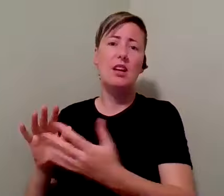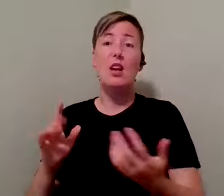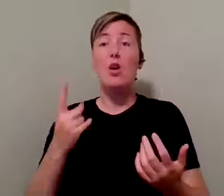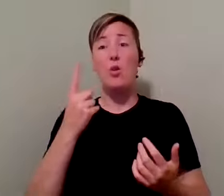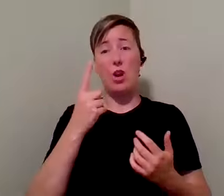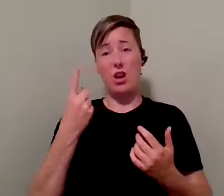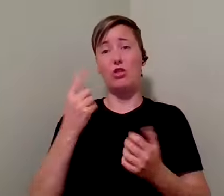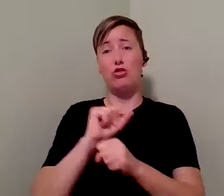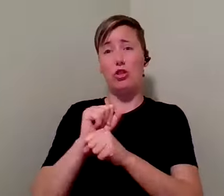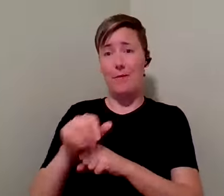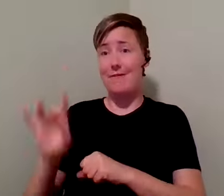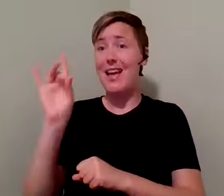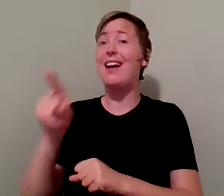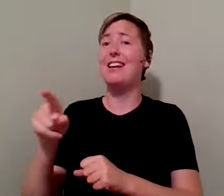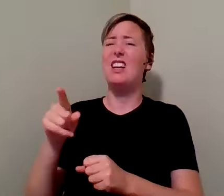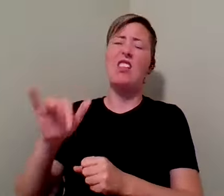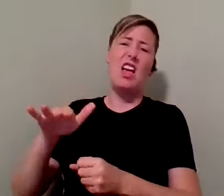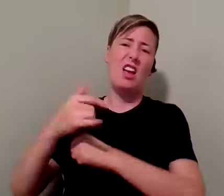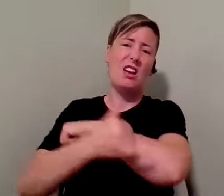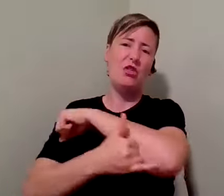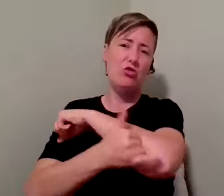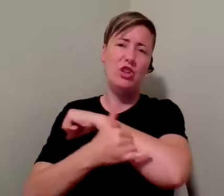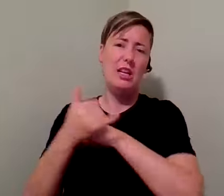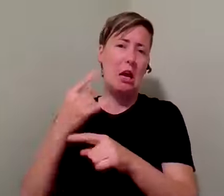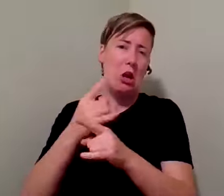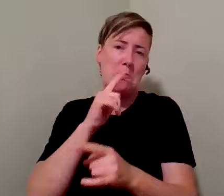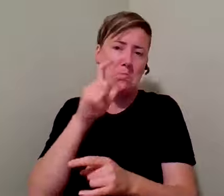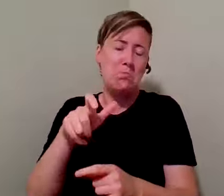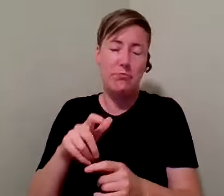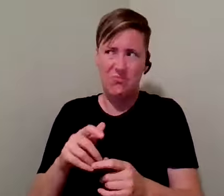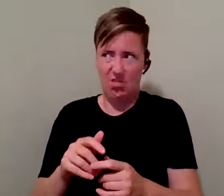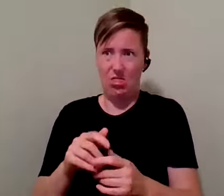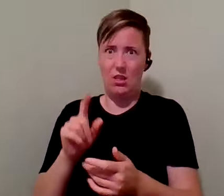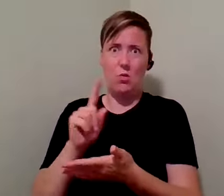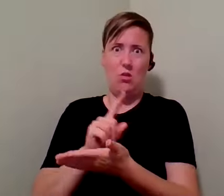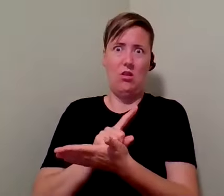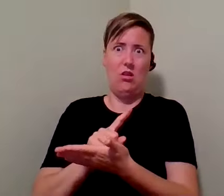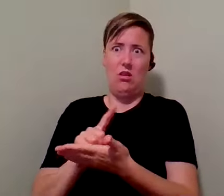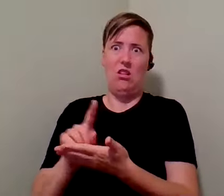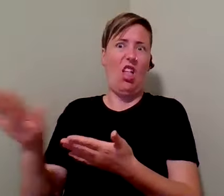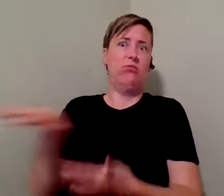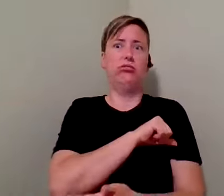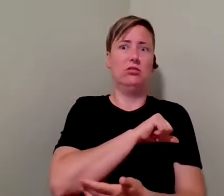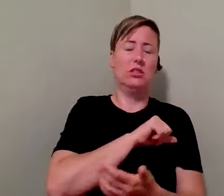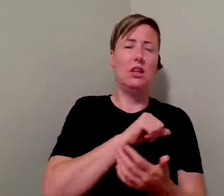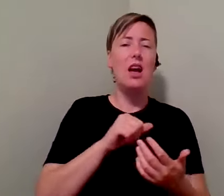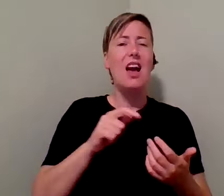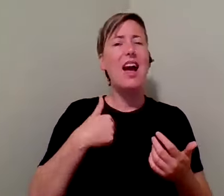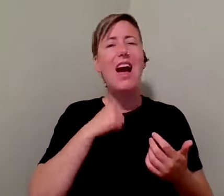to India. I mean, insanity. I didn't really want to quit drinking. I just wanted to show people that I was making the